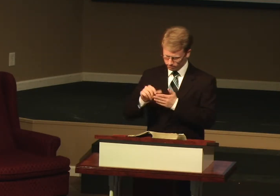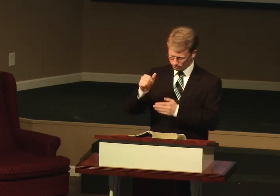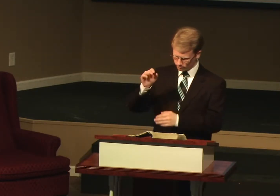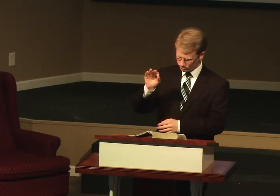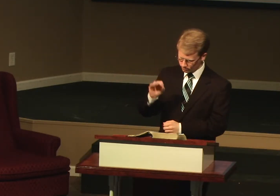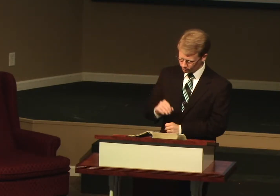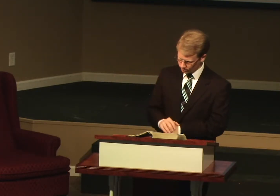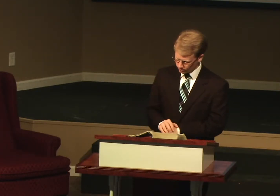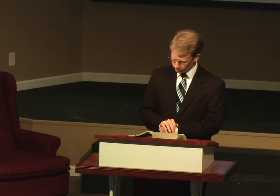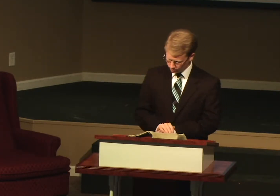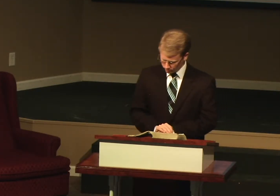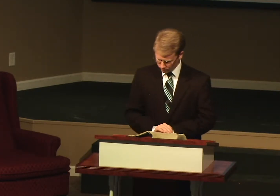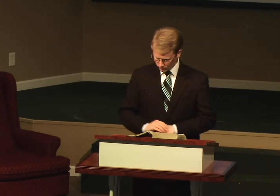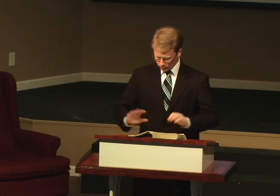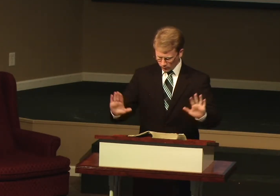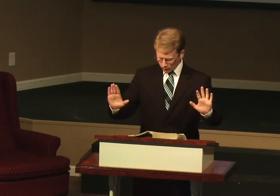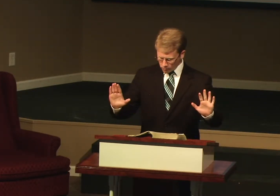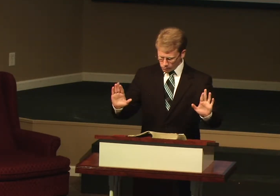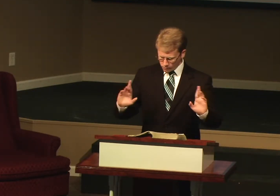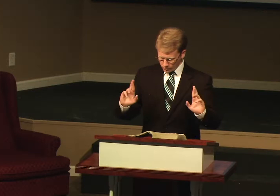Let's read this together.